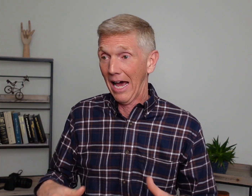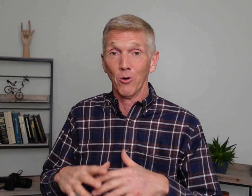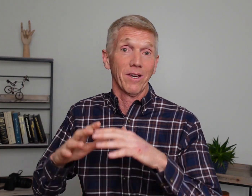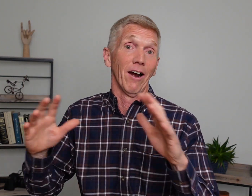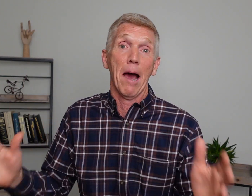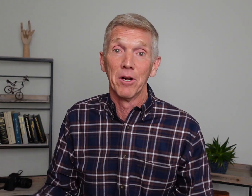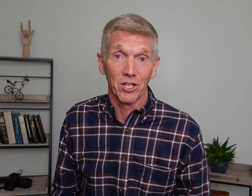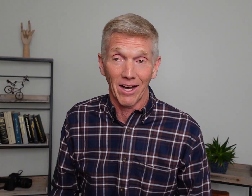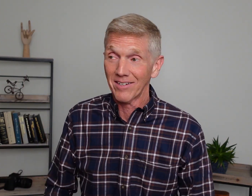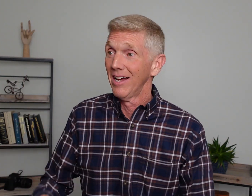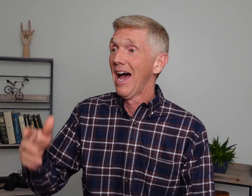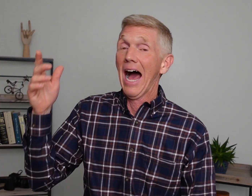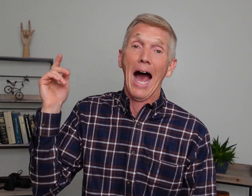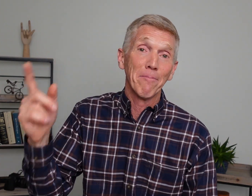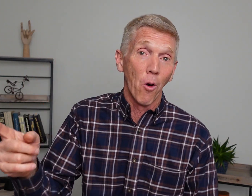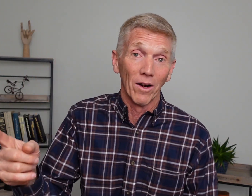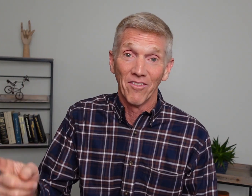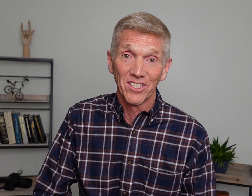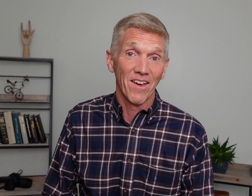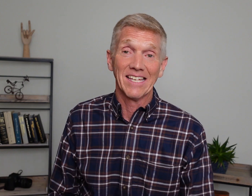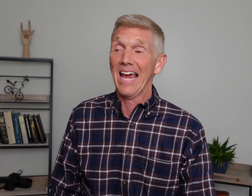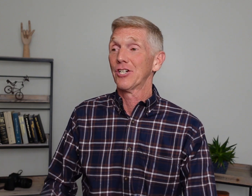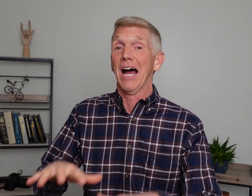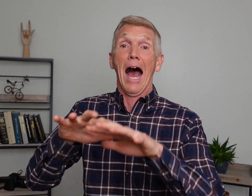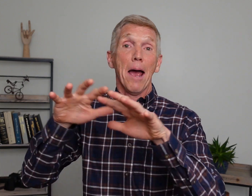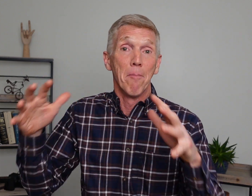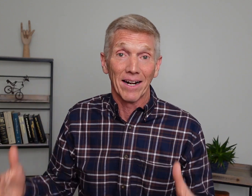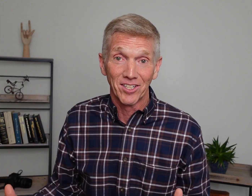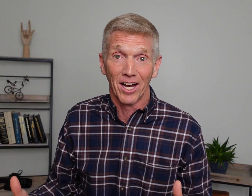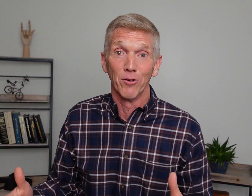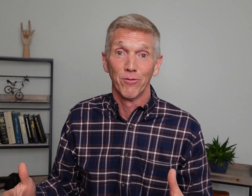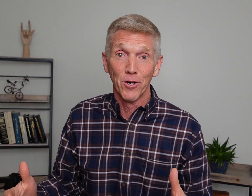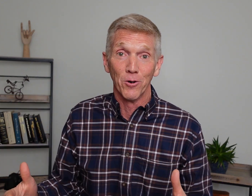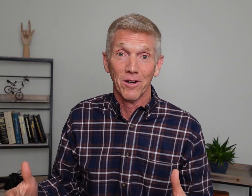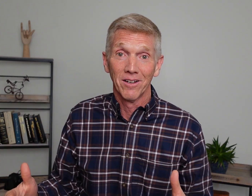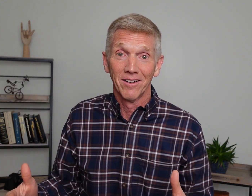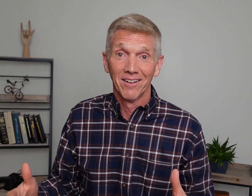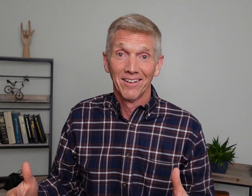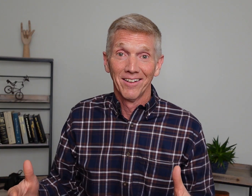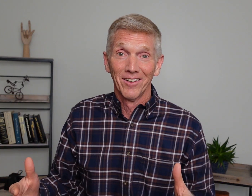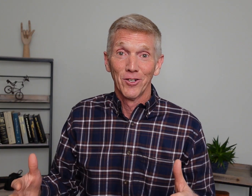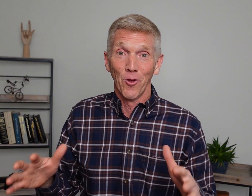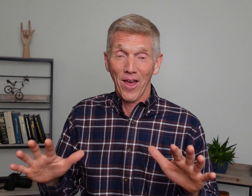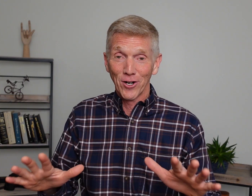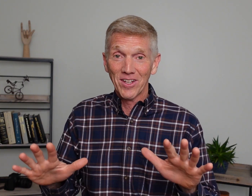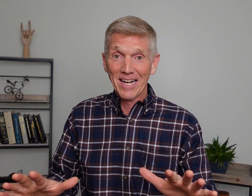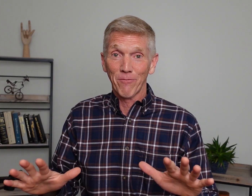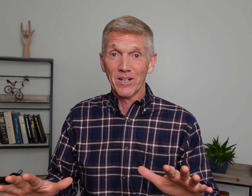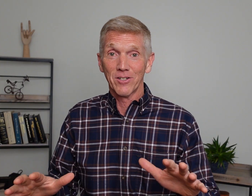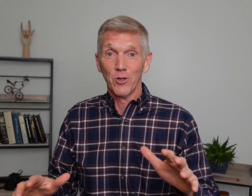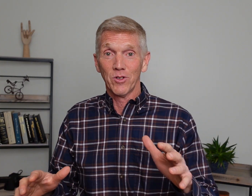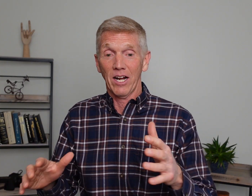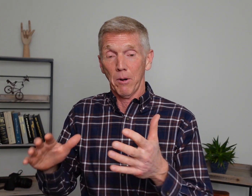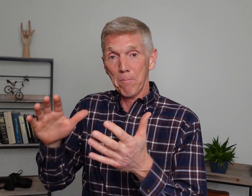don't care how much it costs. I'm going on this vacation. I bought a ton of food. So there's the difference using a